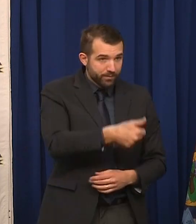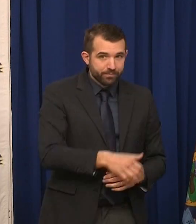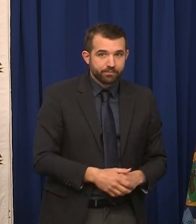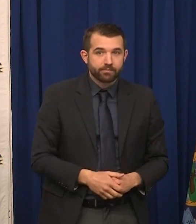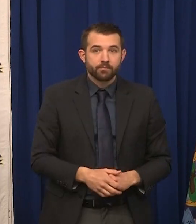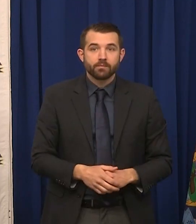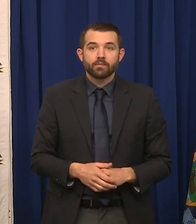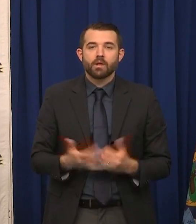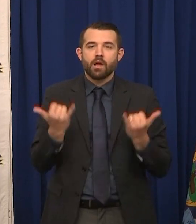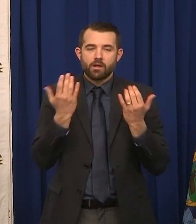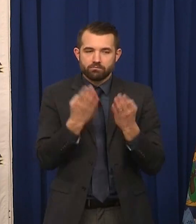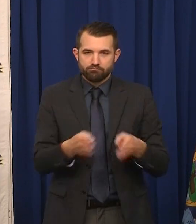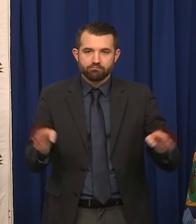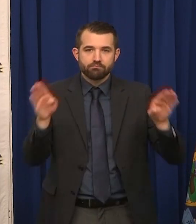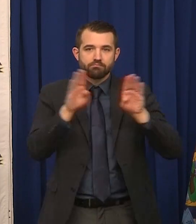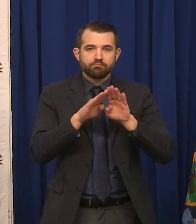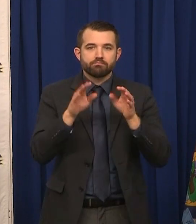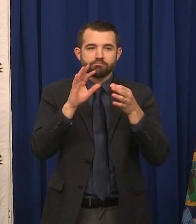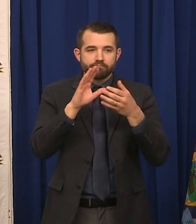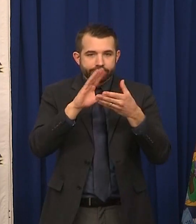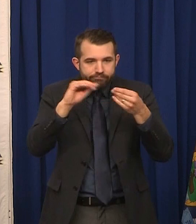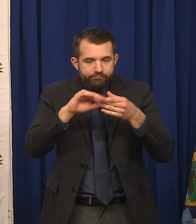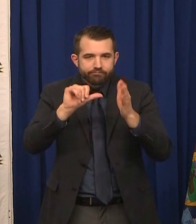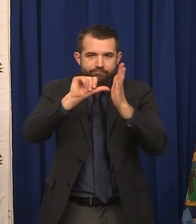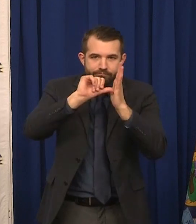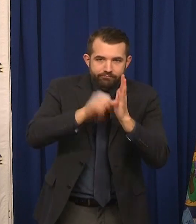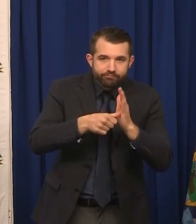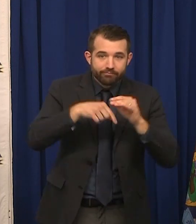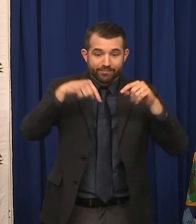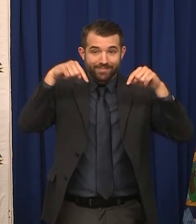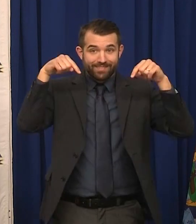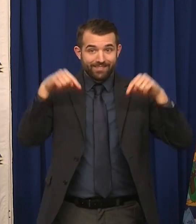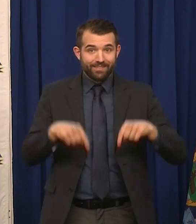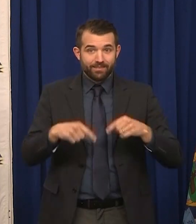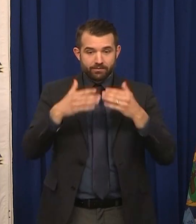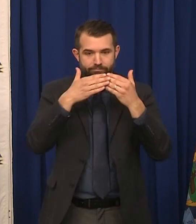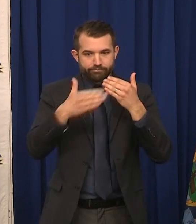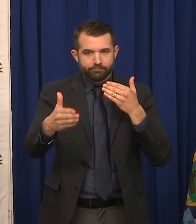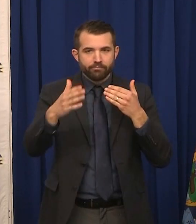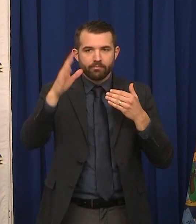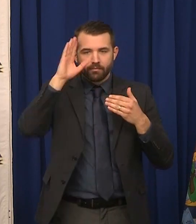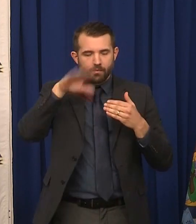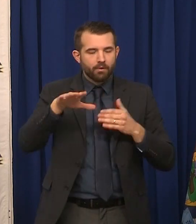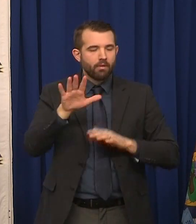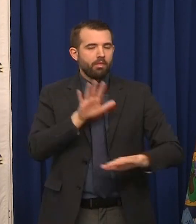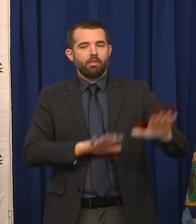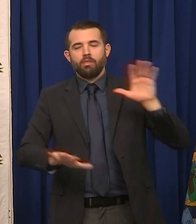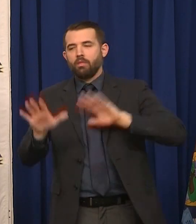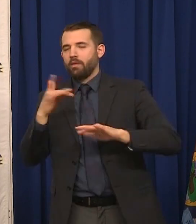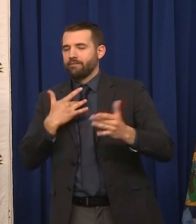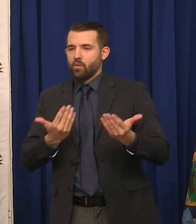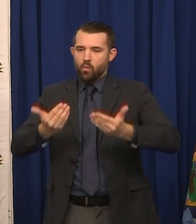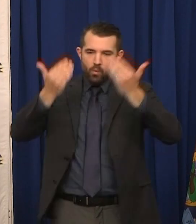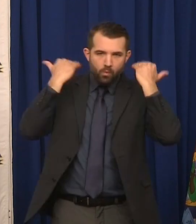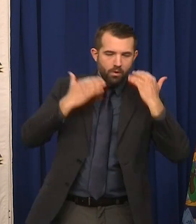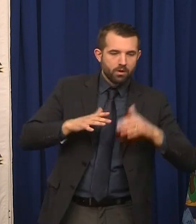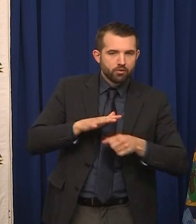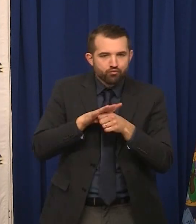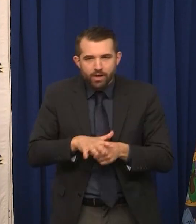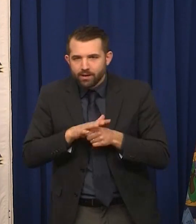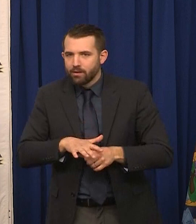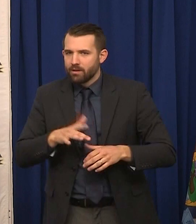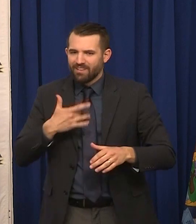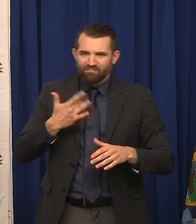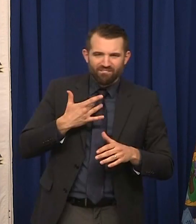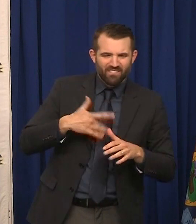underscore the fact that these are unsettling times. And that unsettlement, that feeling of being unsettled,